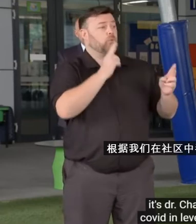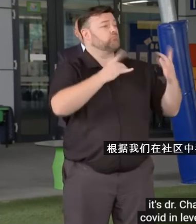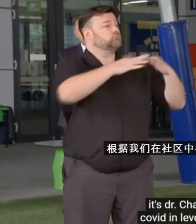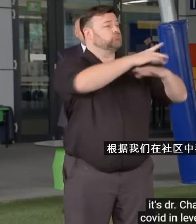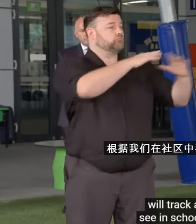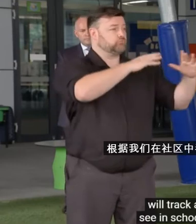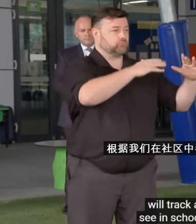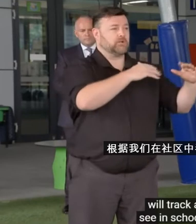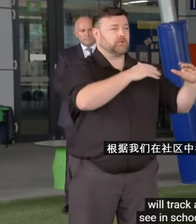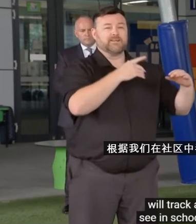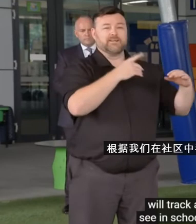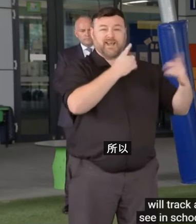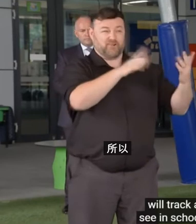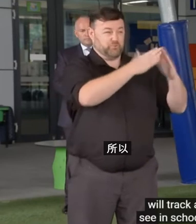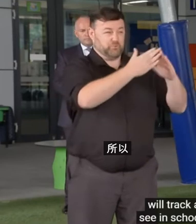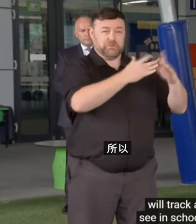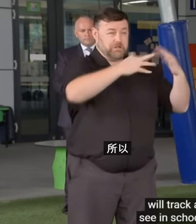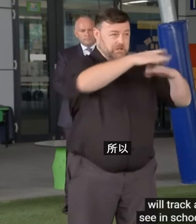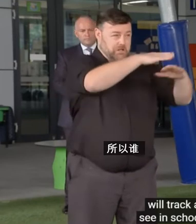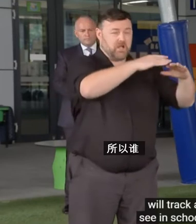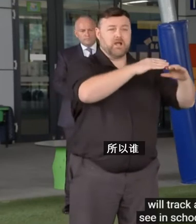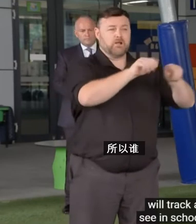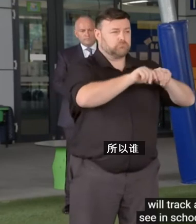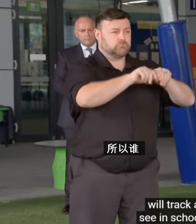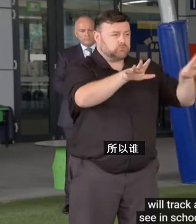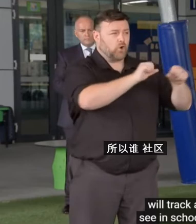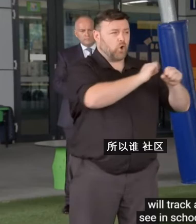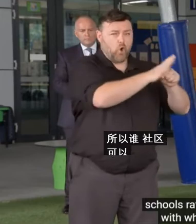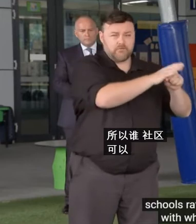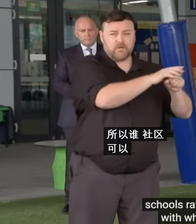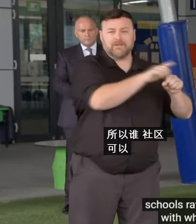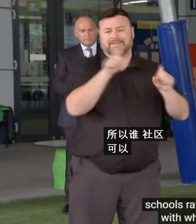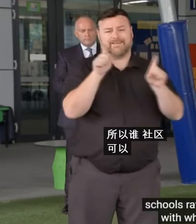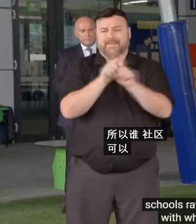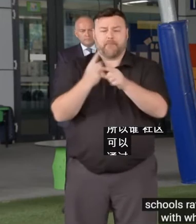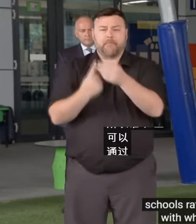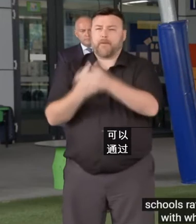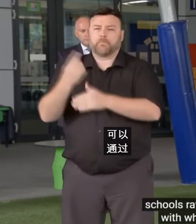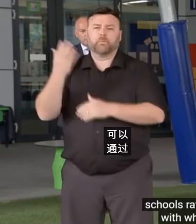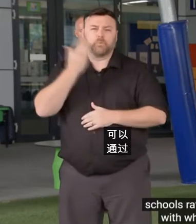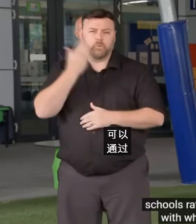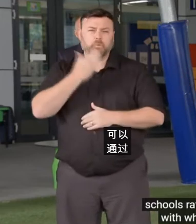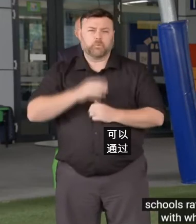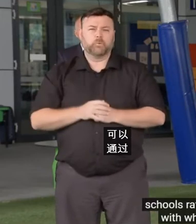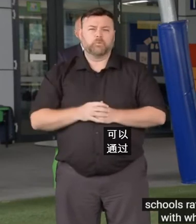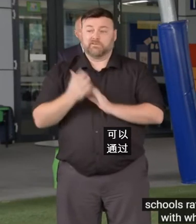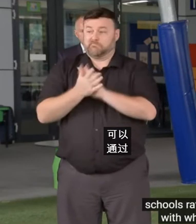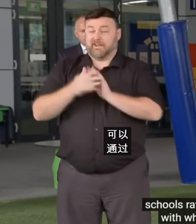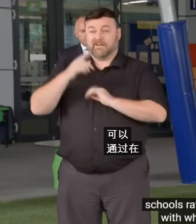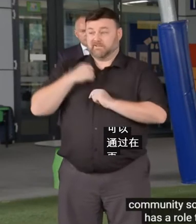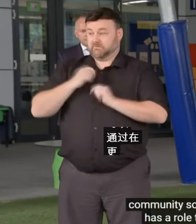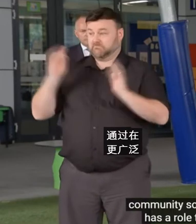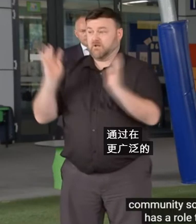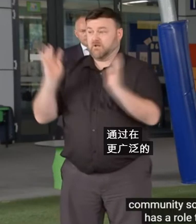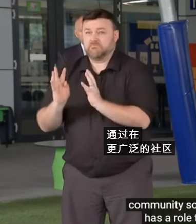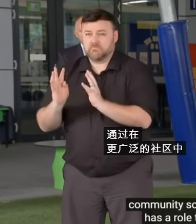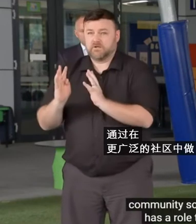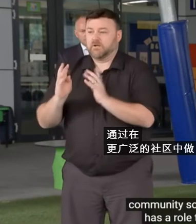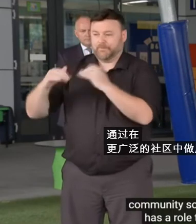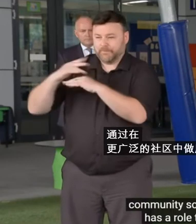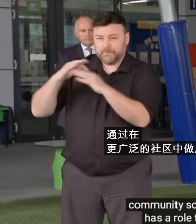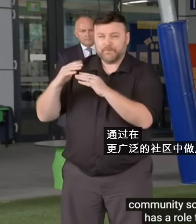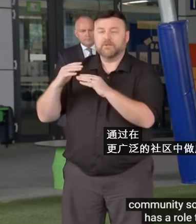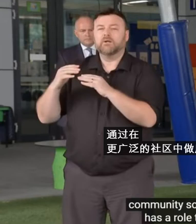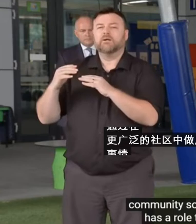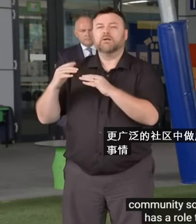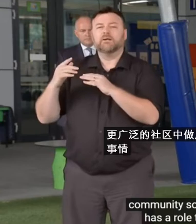see in the community. So the whole community has a role to play by doing all the right thing in the wider community,